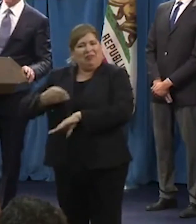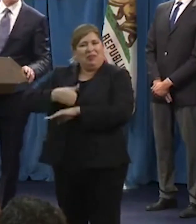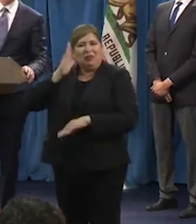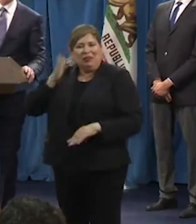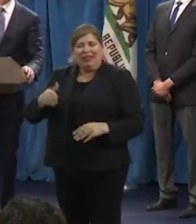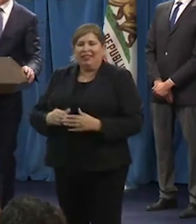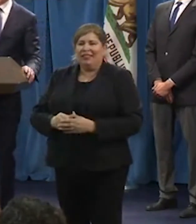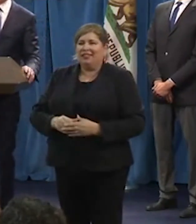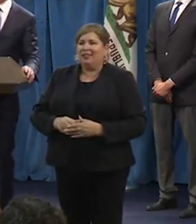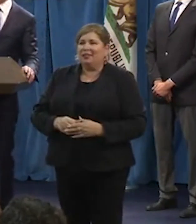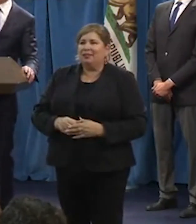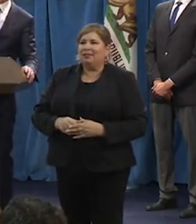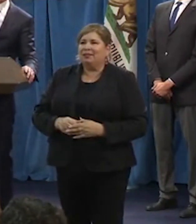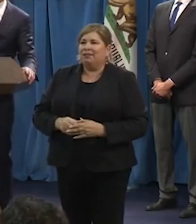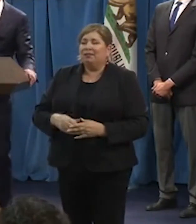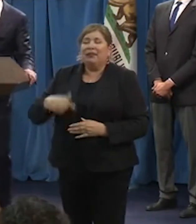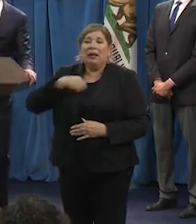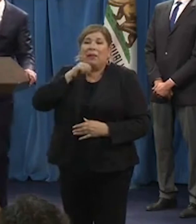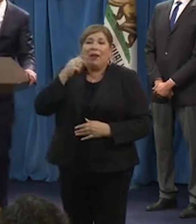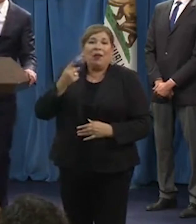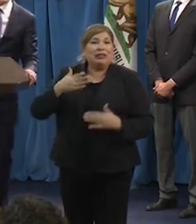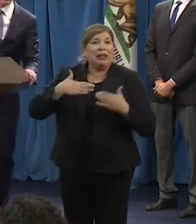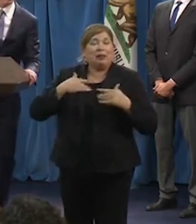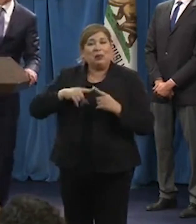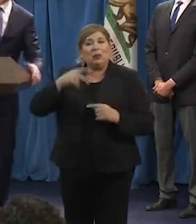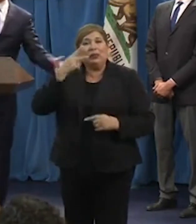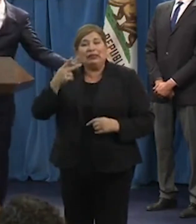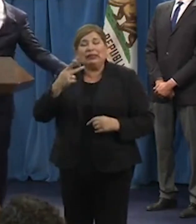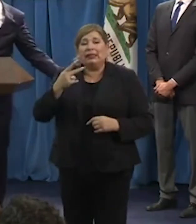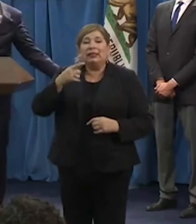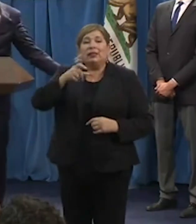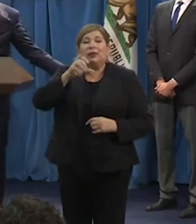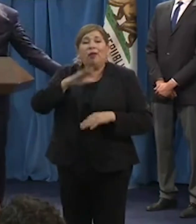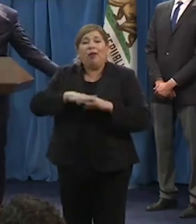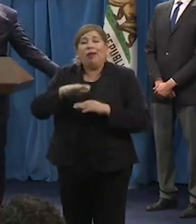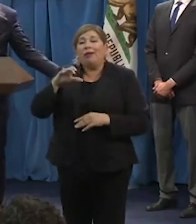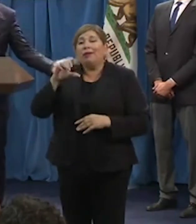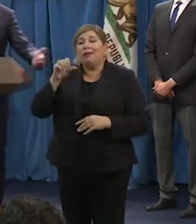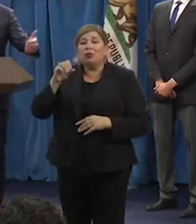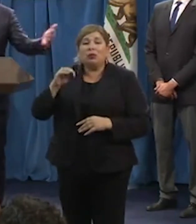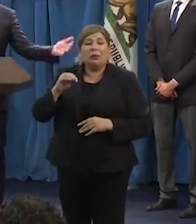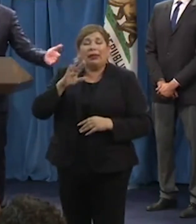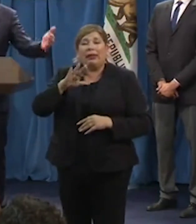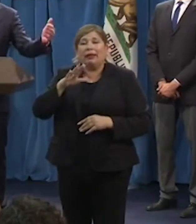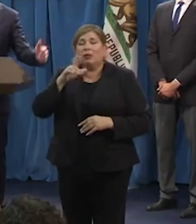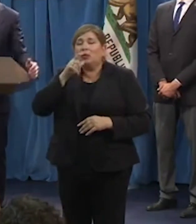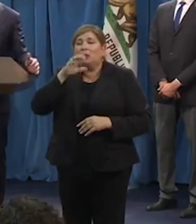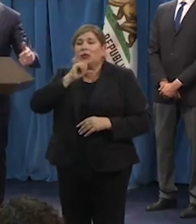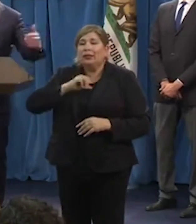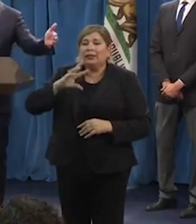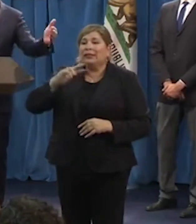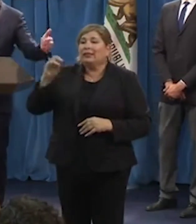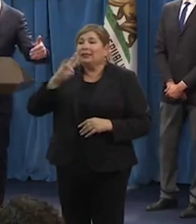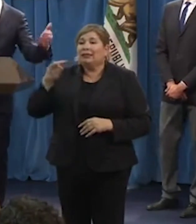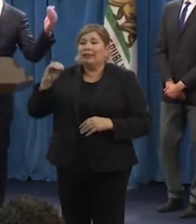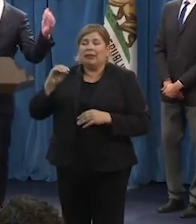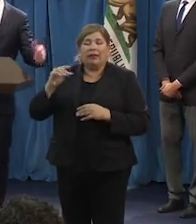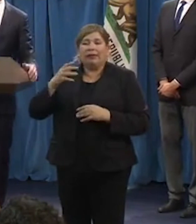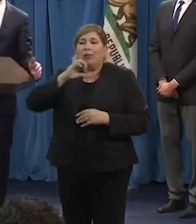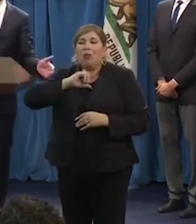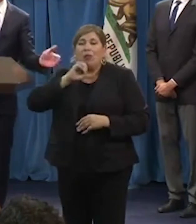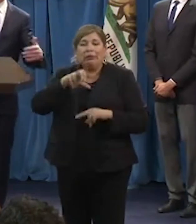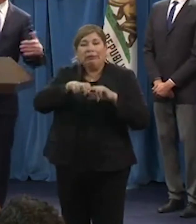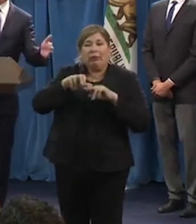social media, some of those, you know, 60, 70-year-olds sitting on a bus waiting an hour. You know, that's and not getting